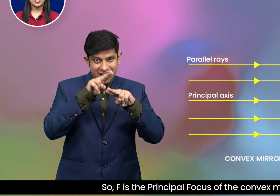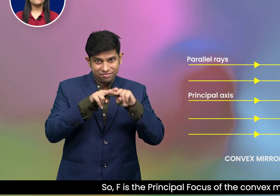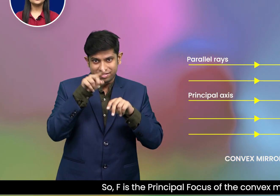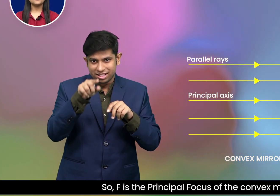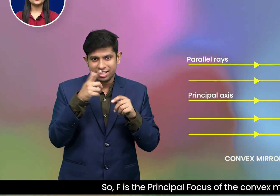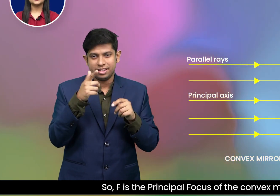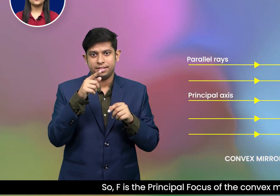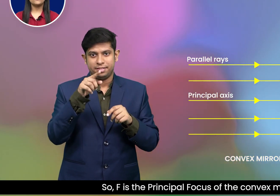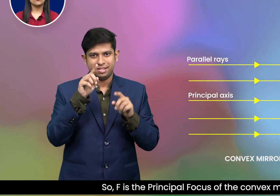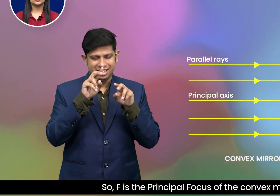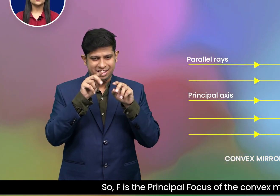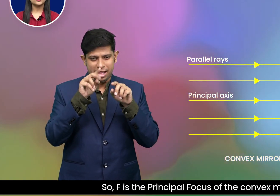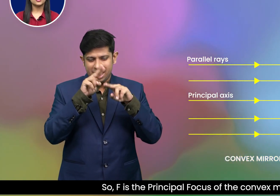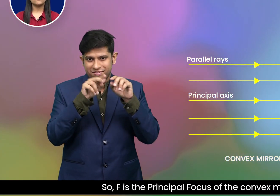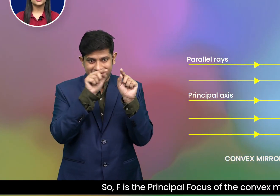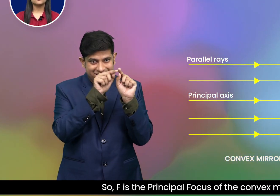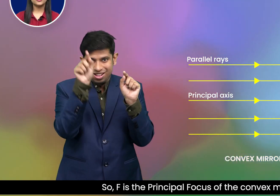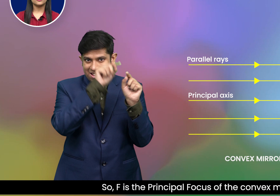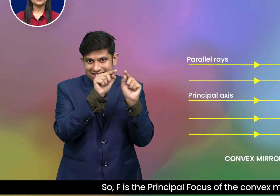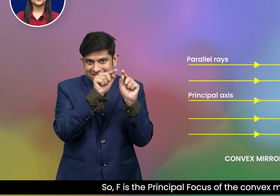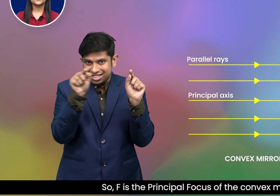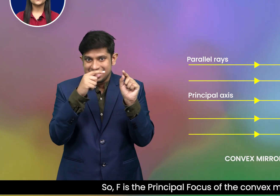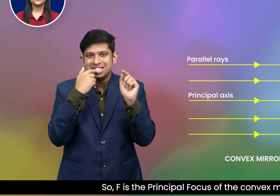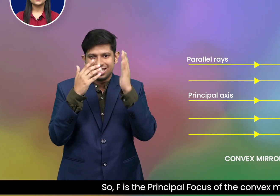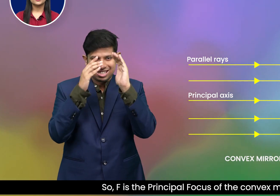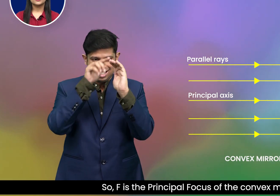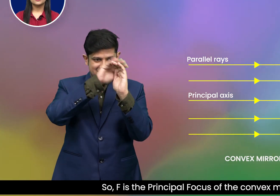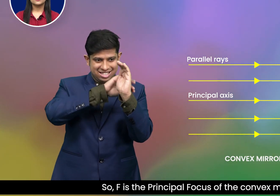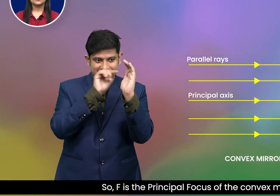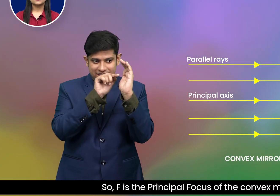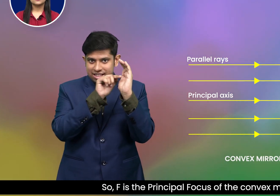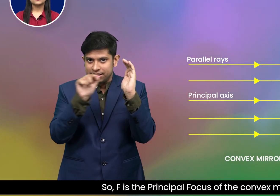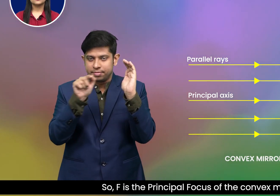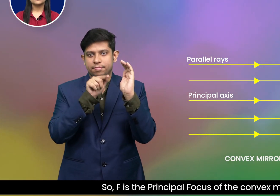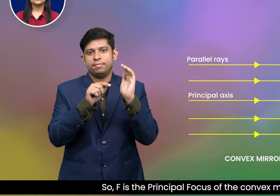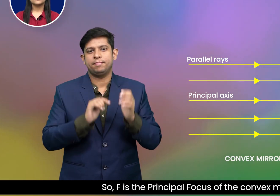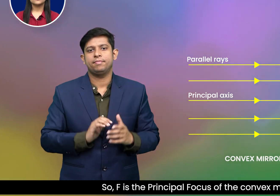So, F is the principal focus of the convex mirror.